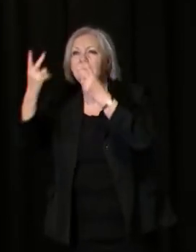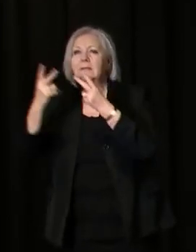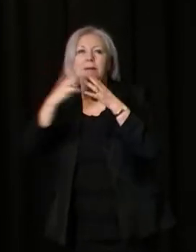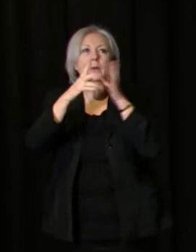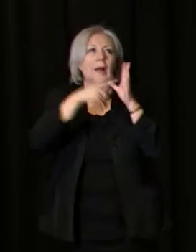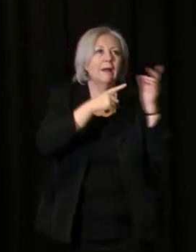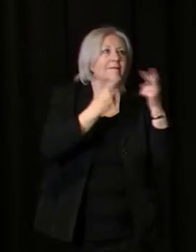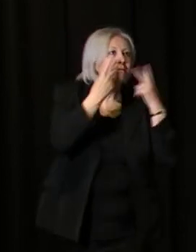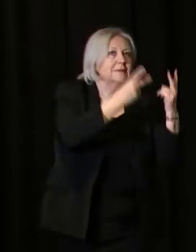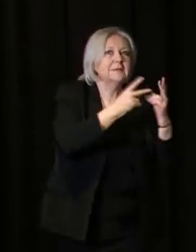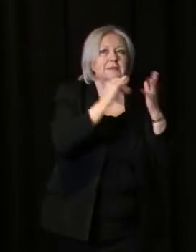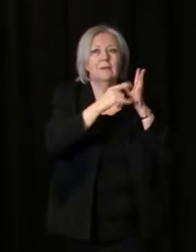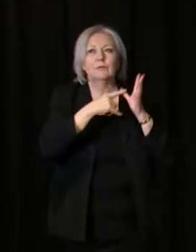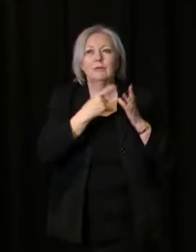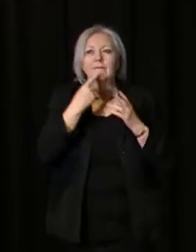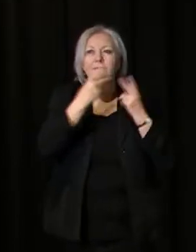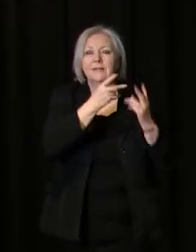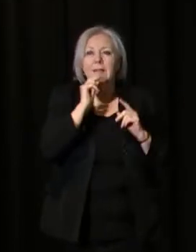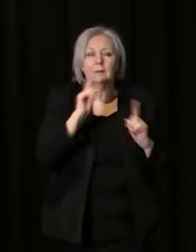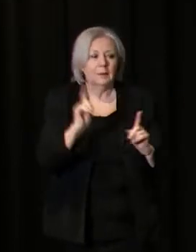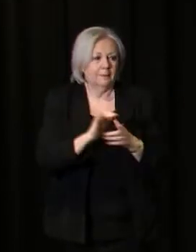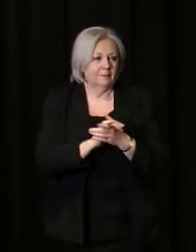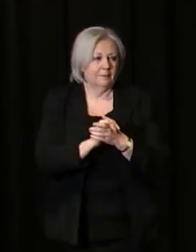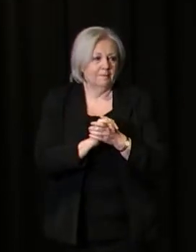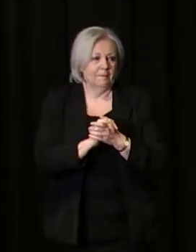WA, South Australia, will we go that far?